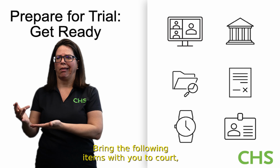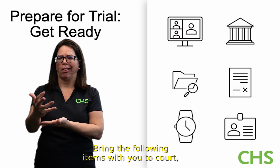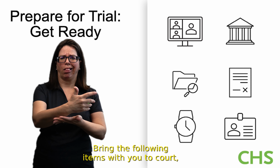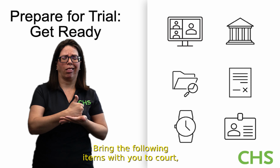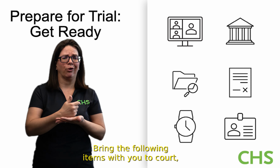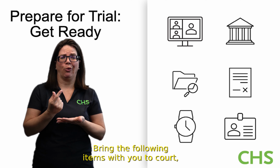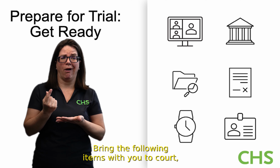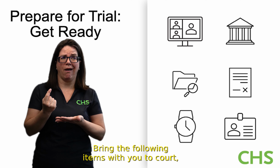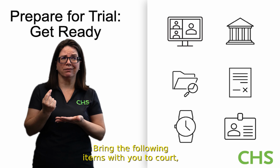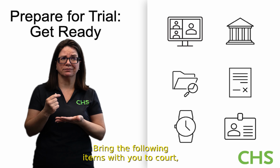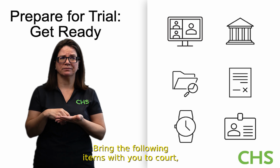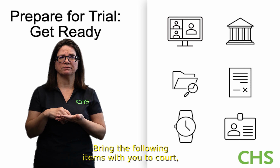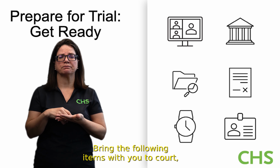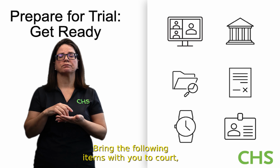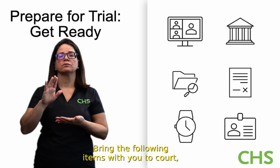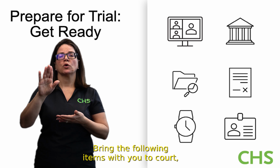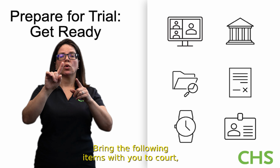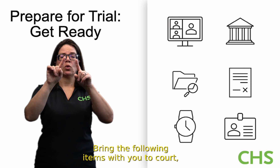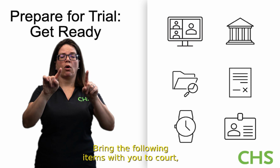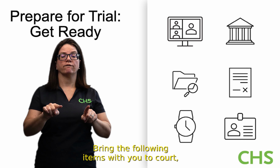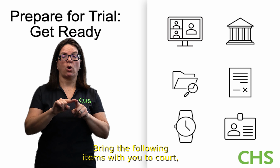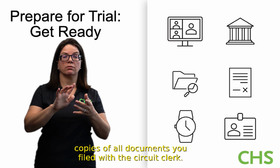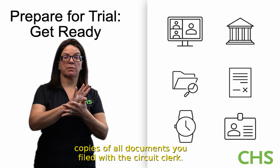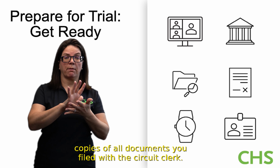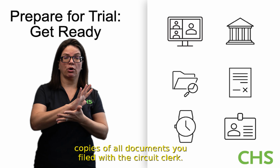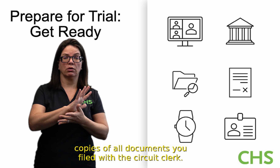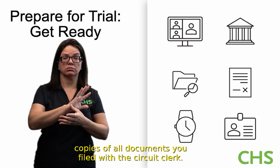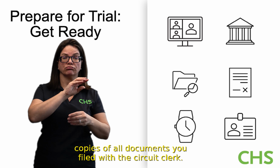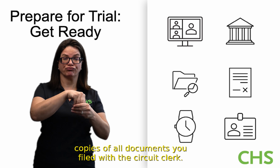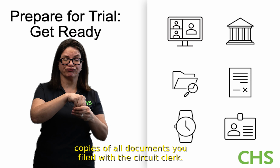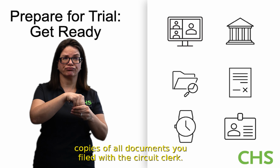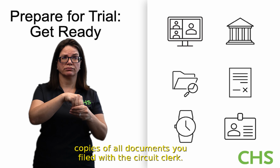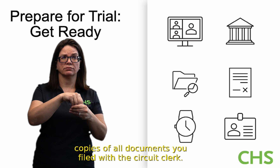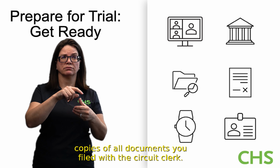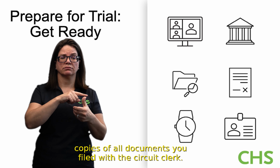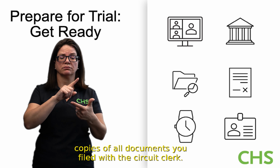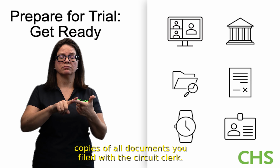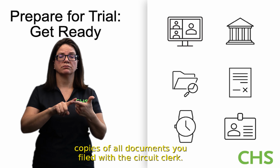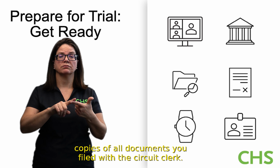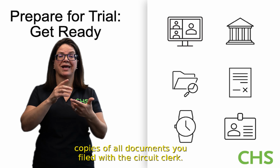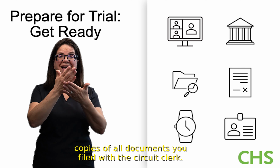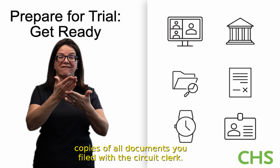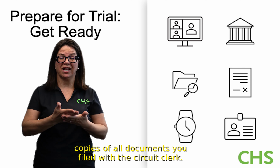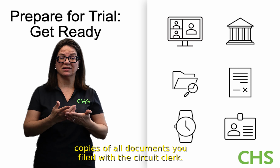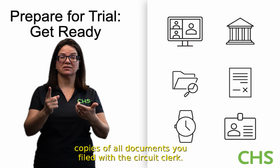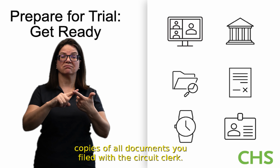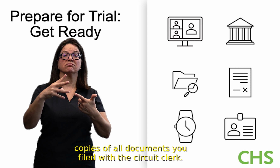Bring the following items with you to court: copies of all documents you filed with the circuit clerk,